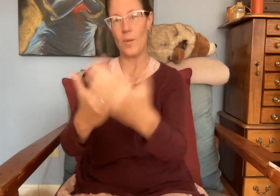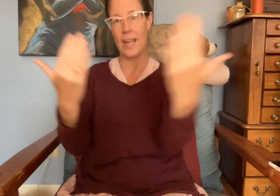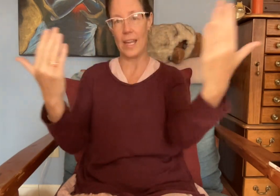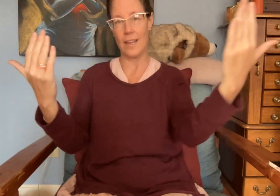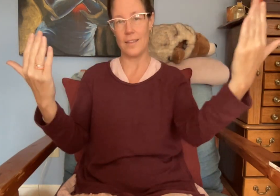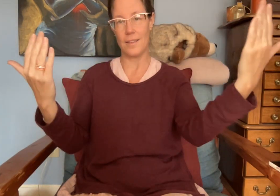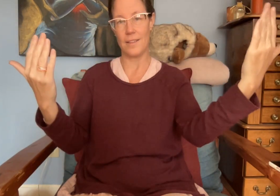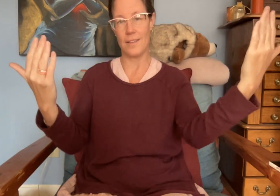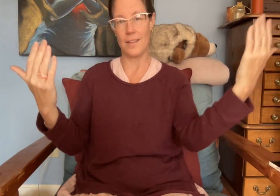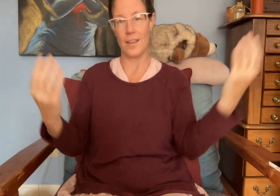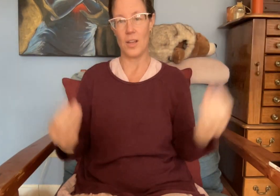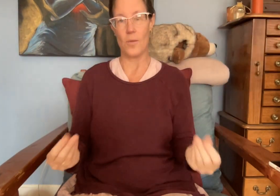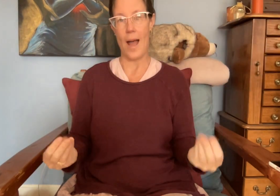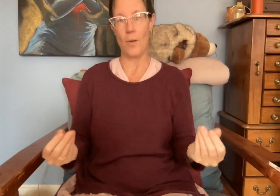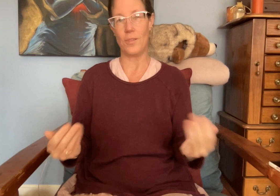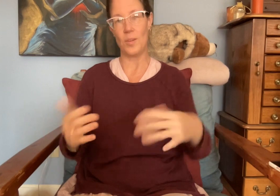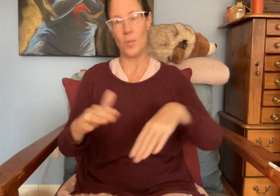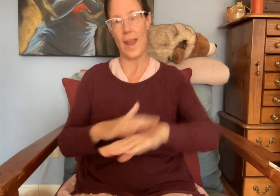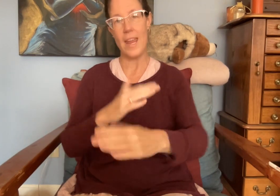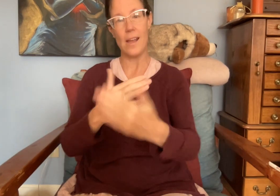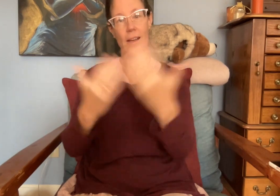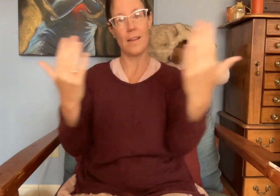breaking it. Ground to break.